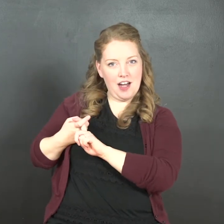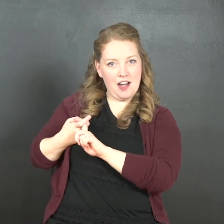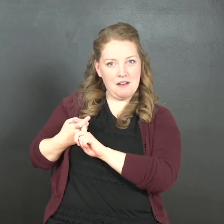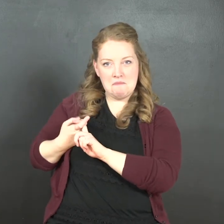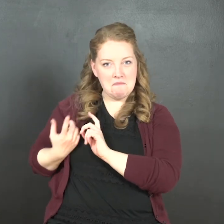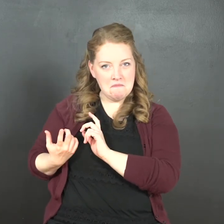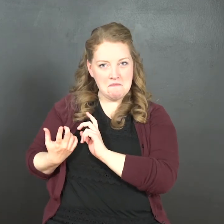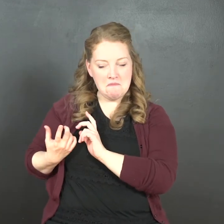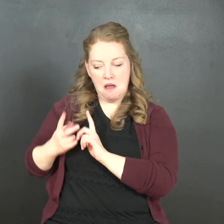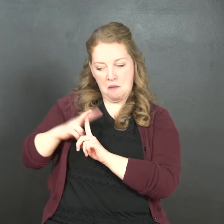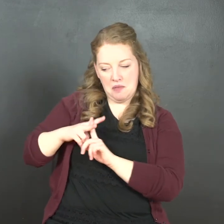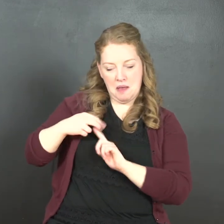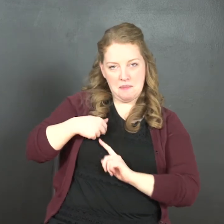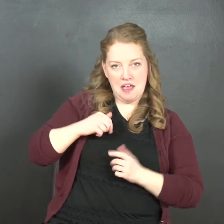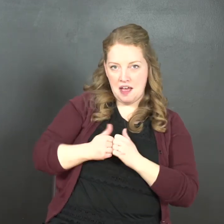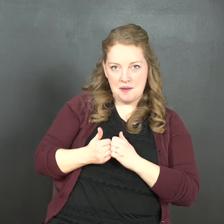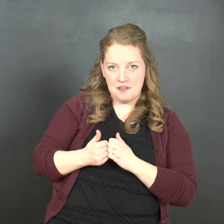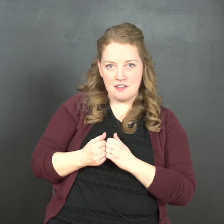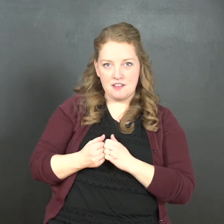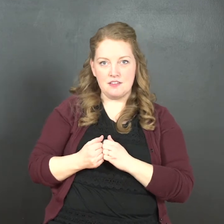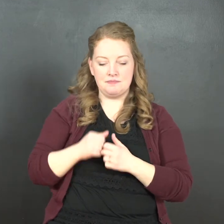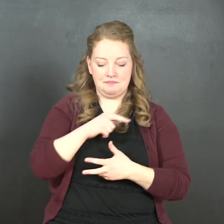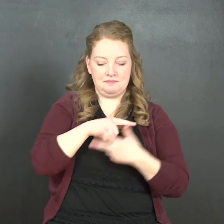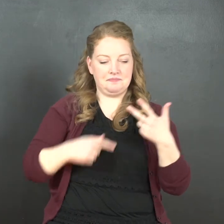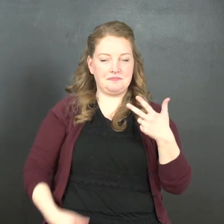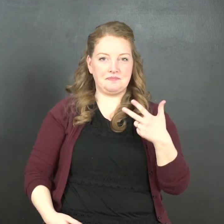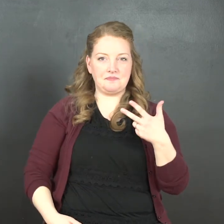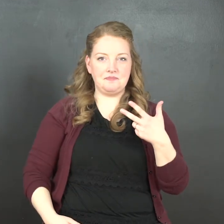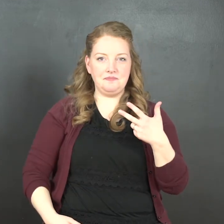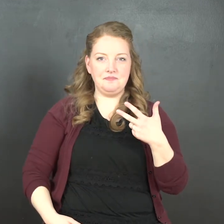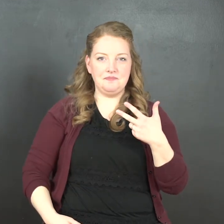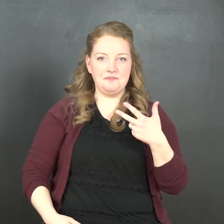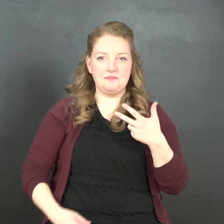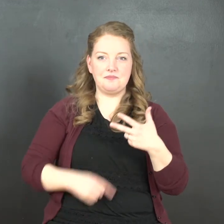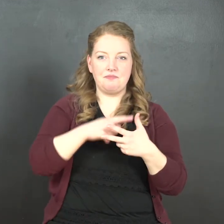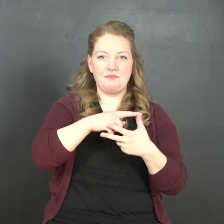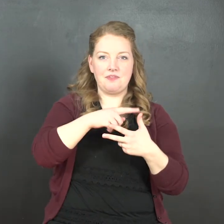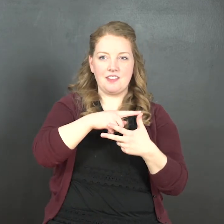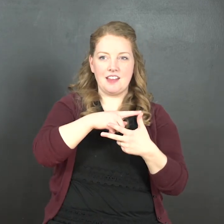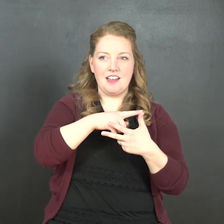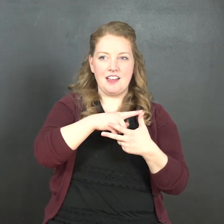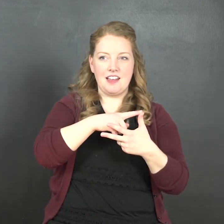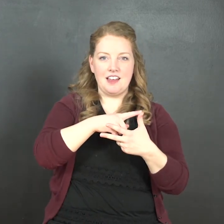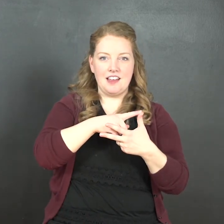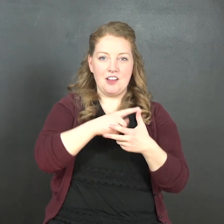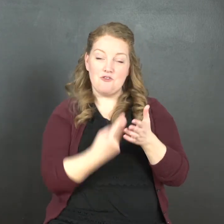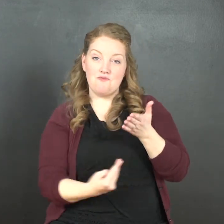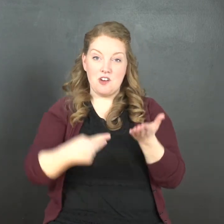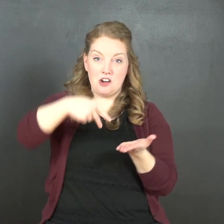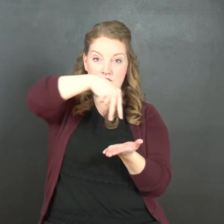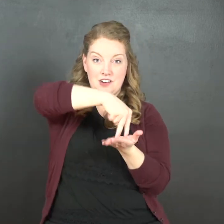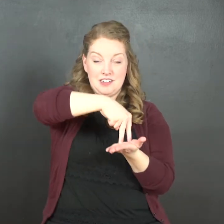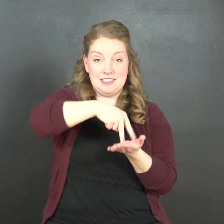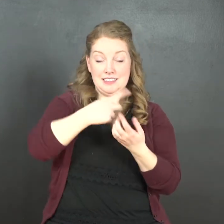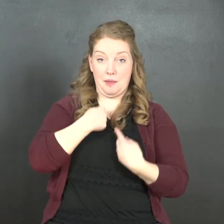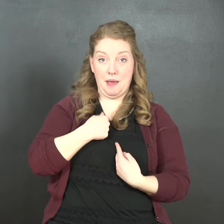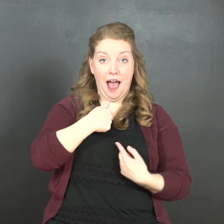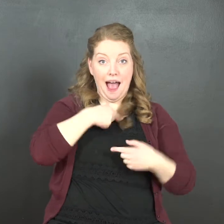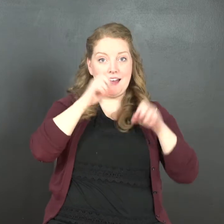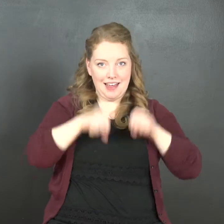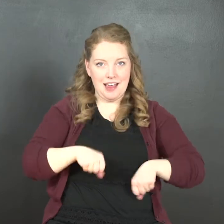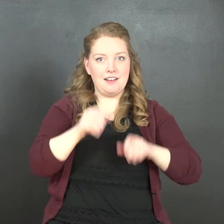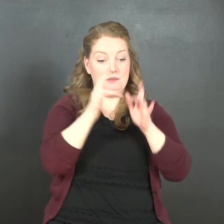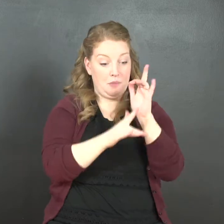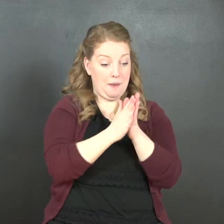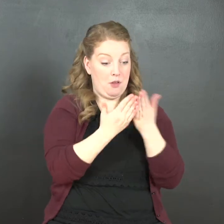me know that I can trust the Bible. You see, all the teaching, all the preaching, all the